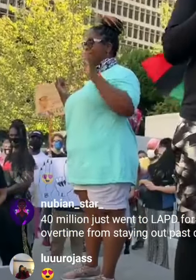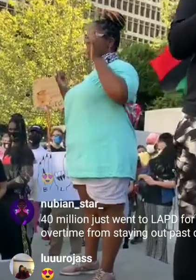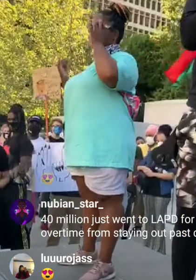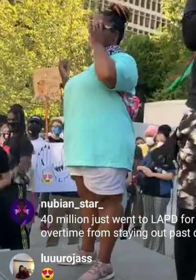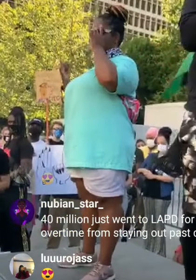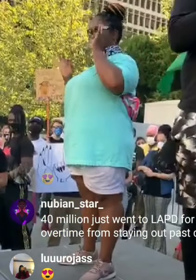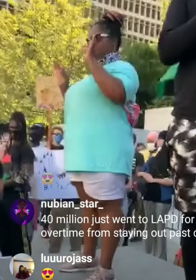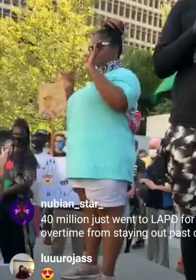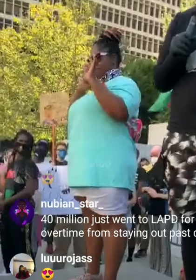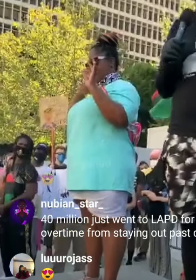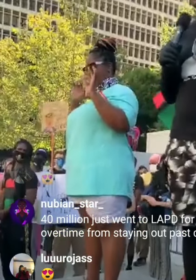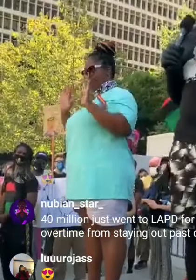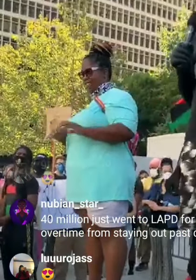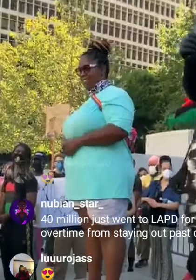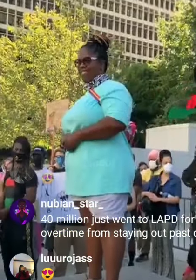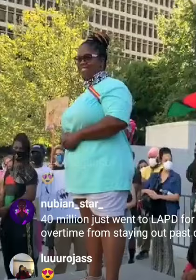Cool, great. All